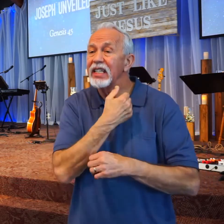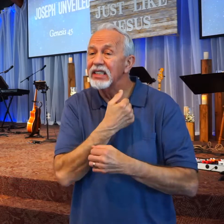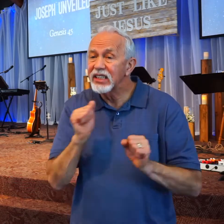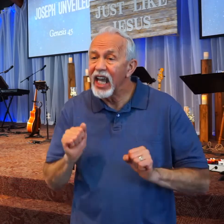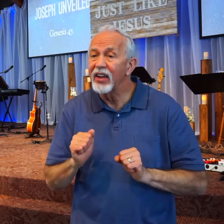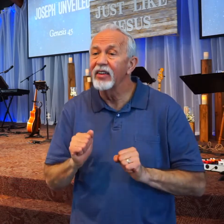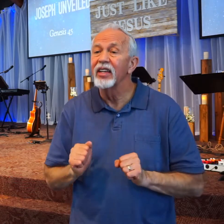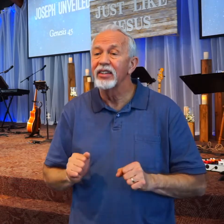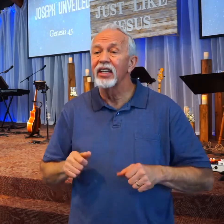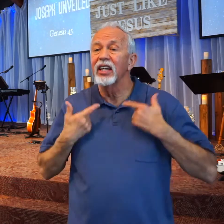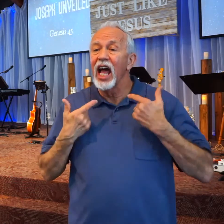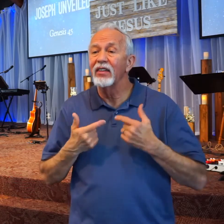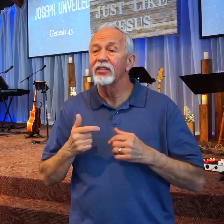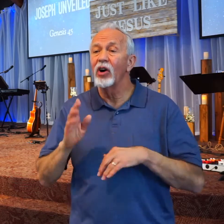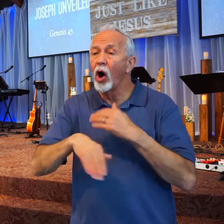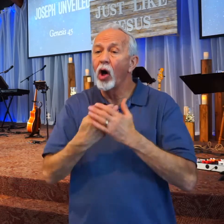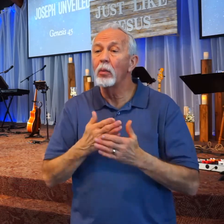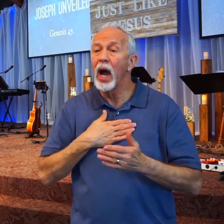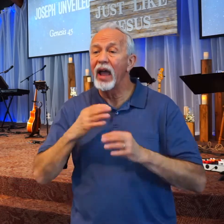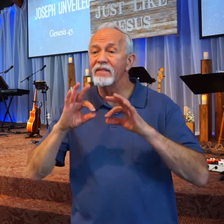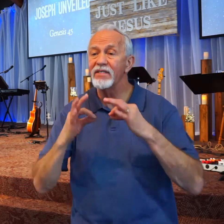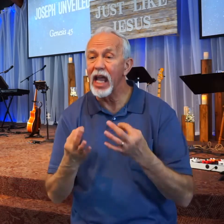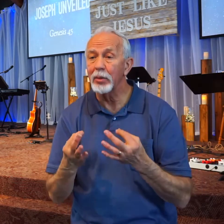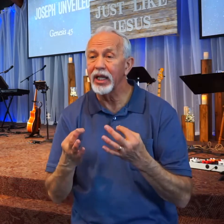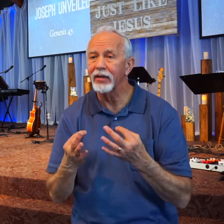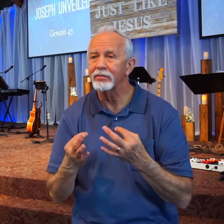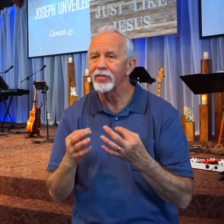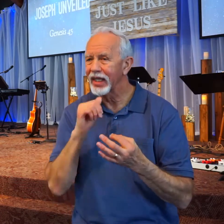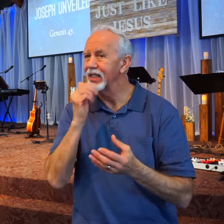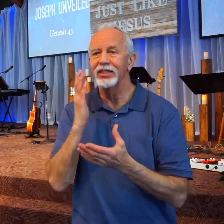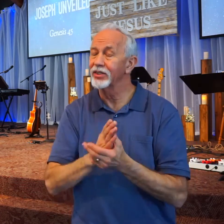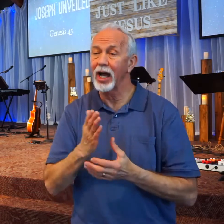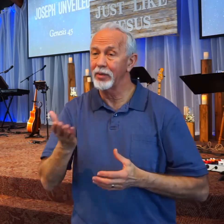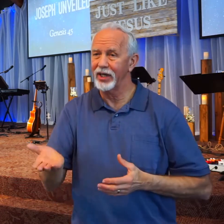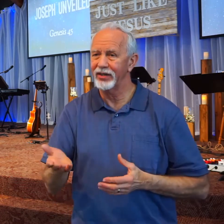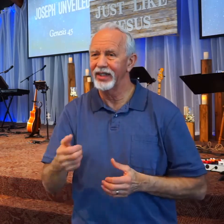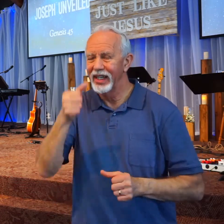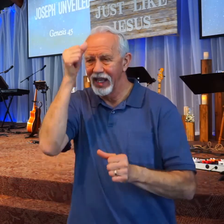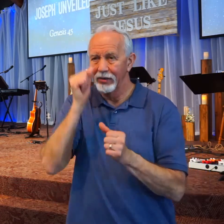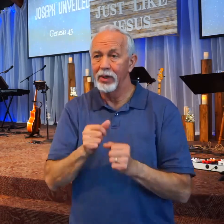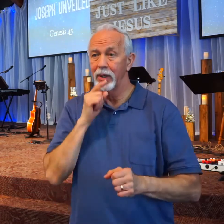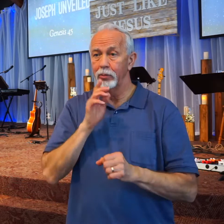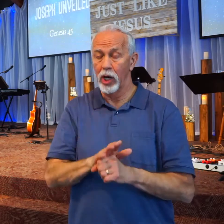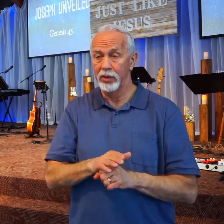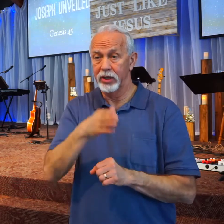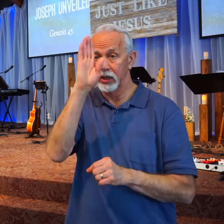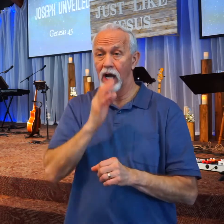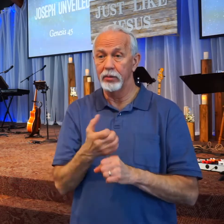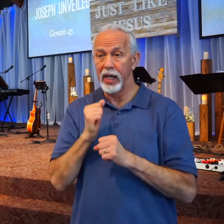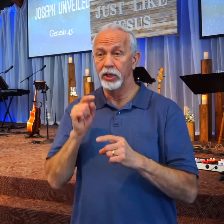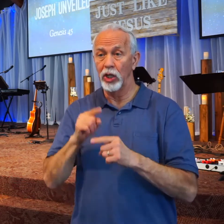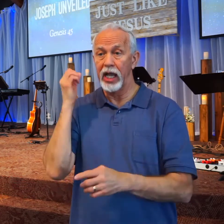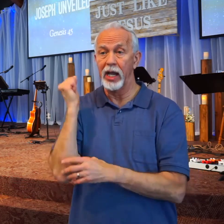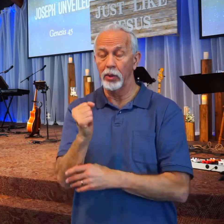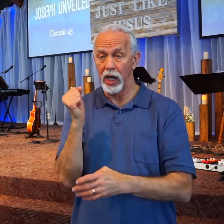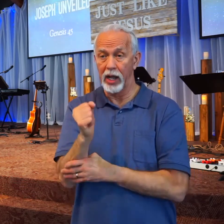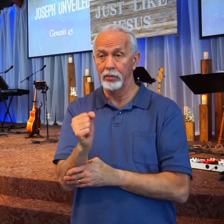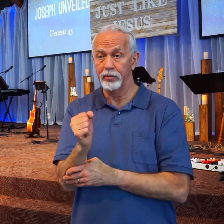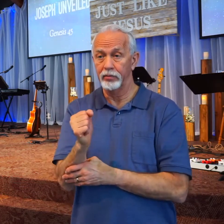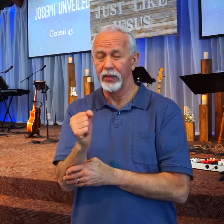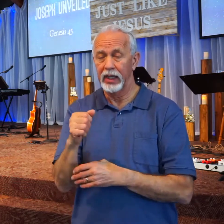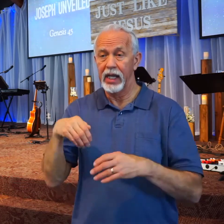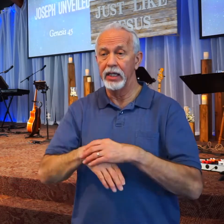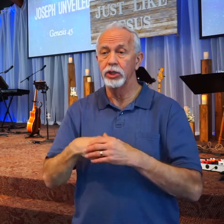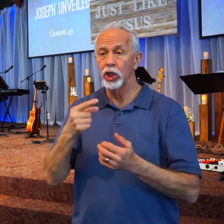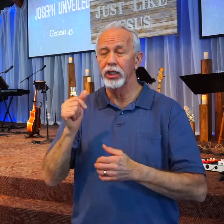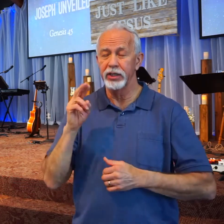of countless others. And it doesn't stop there. Do you remember the promise that God made to Abraham earlier in Genesis, and